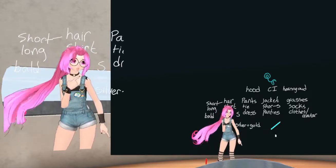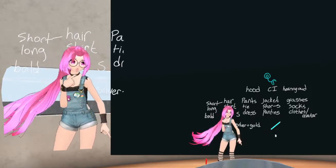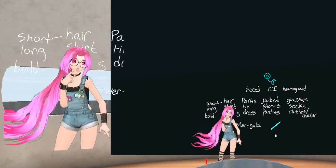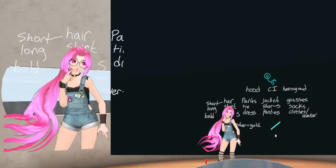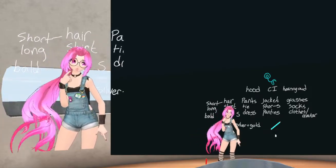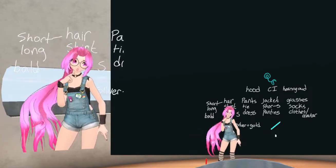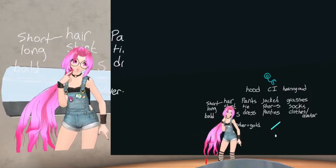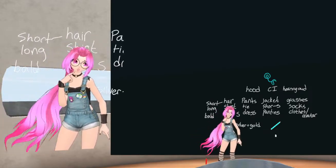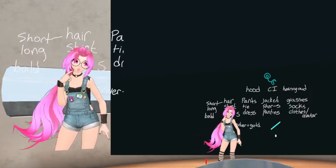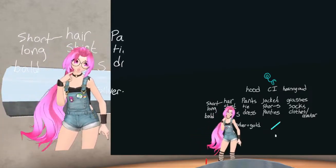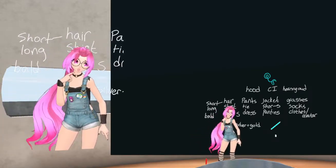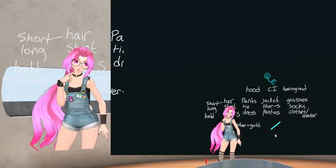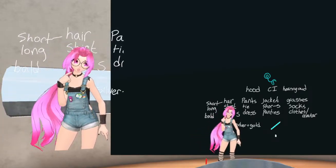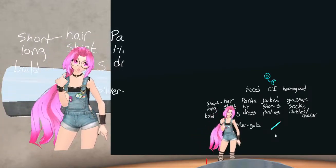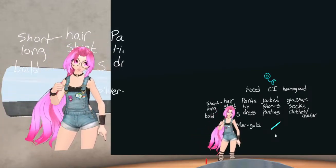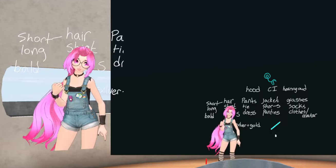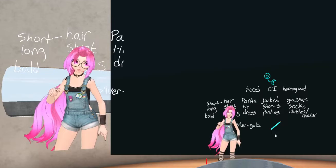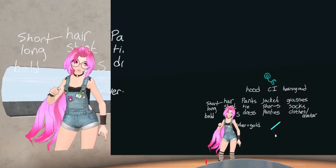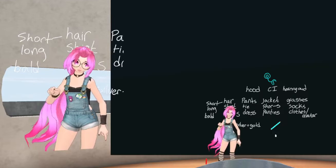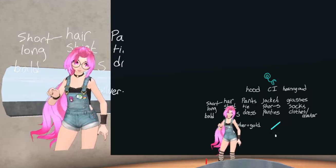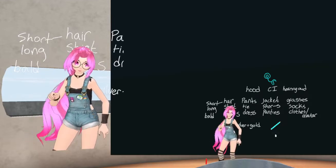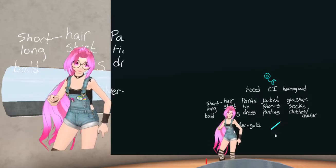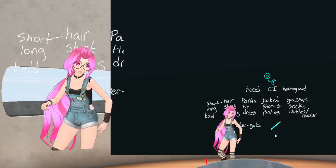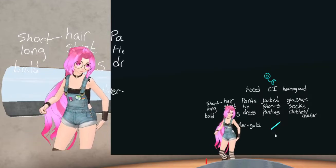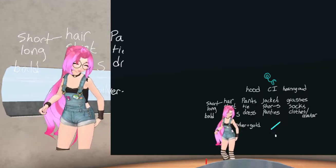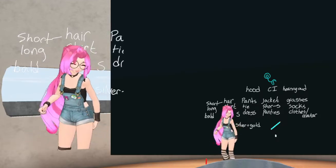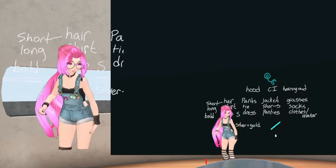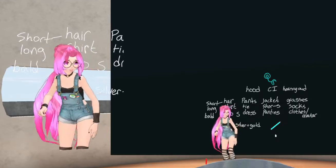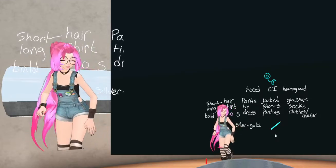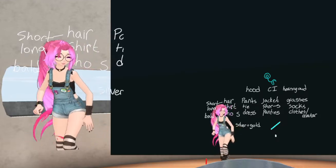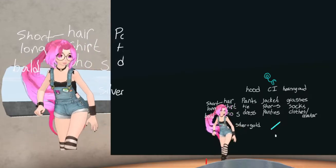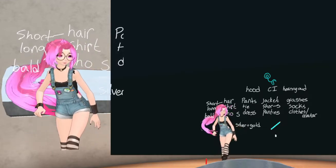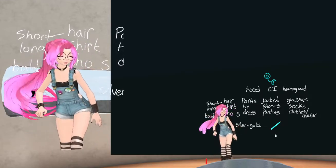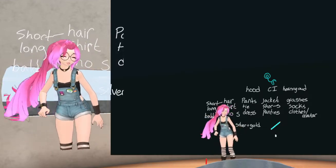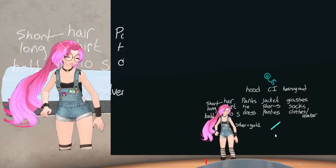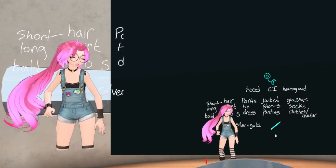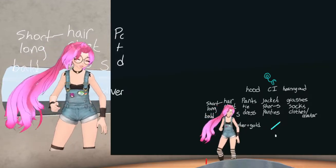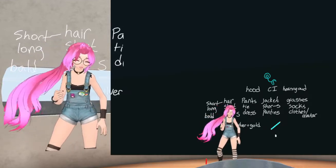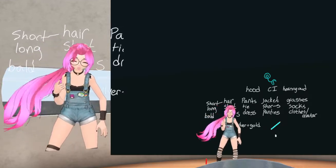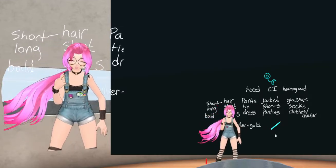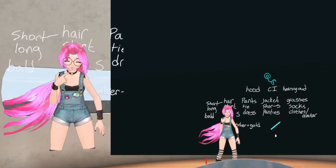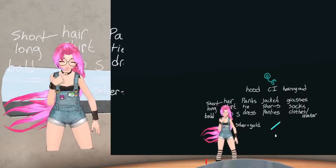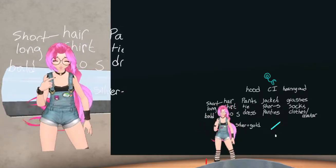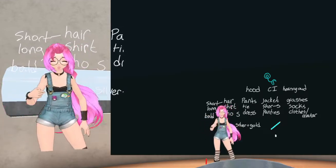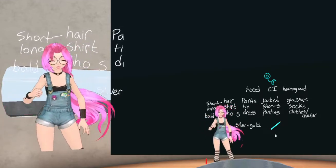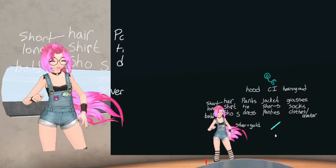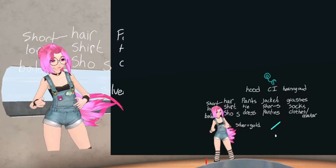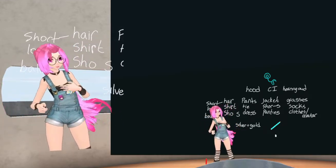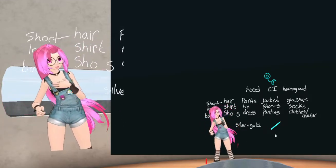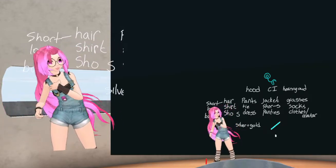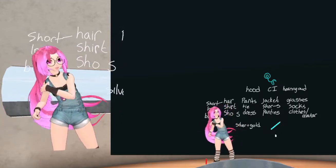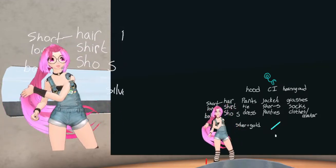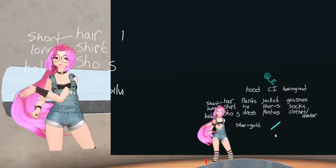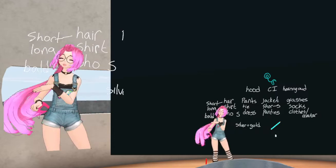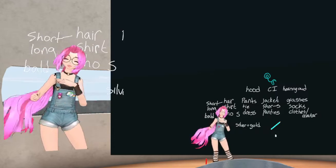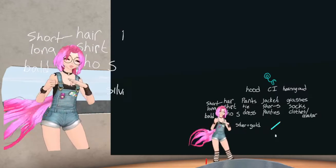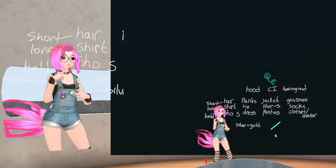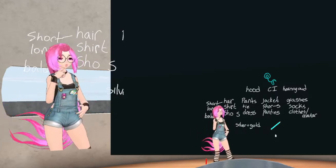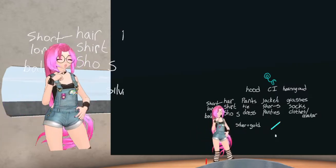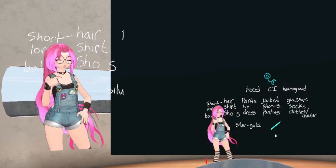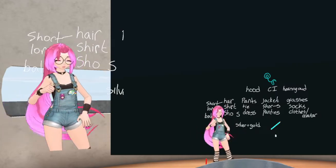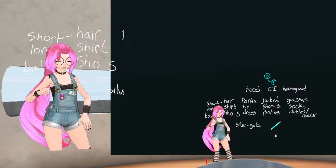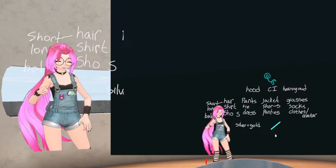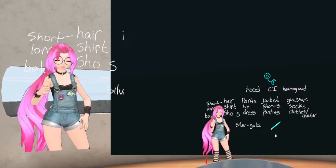you're saying, I have a filling right here and it's silver. Of course, even if you don't have a filling, this is the same sign. But it's easier to